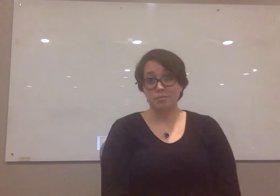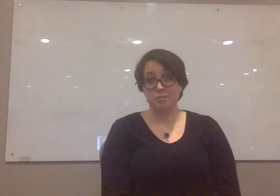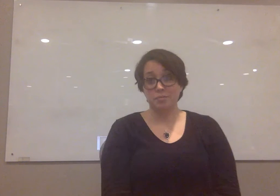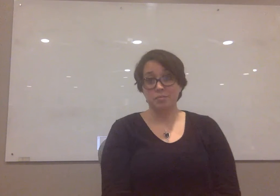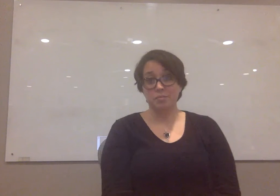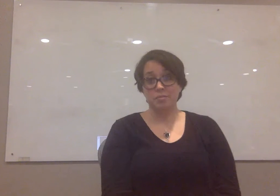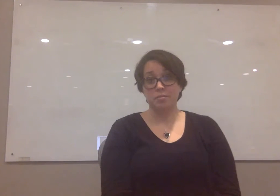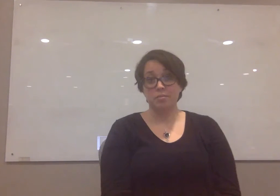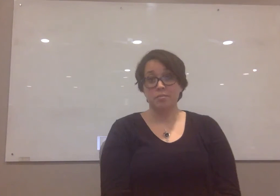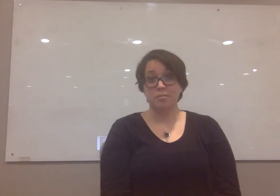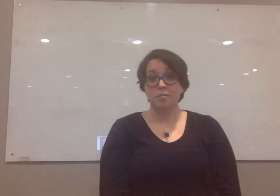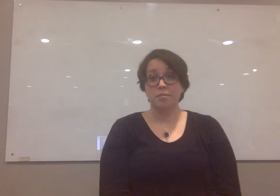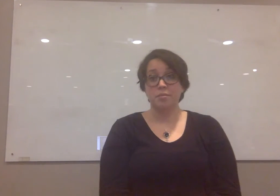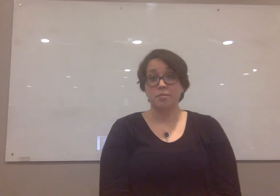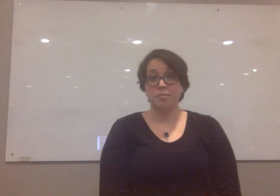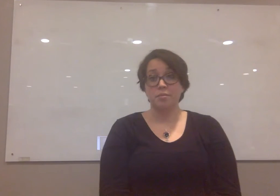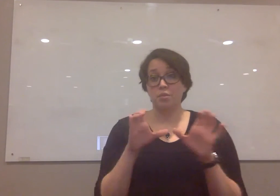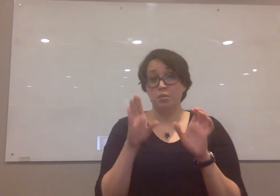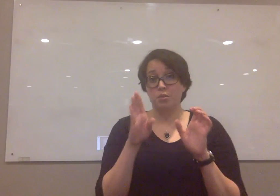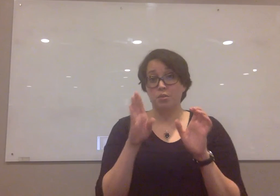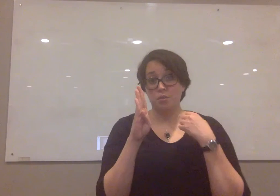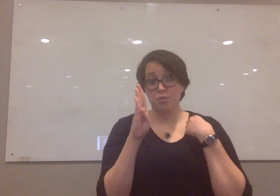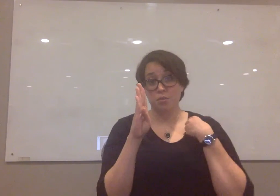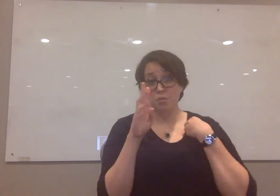example for mine.